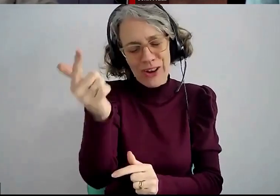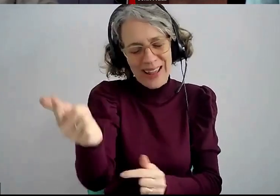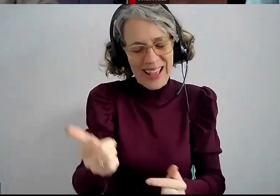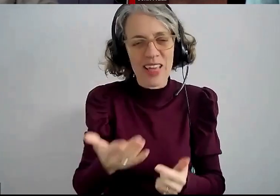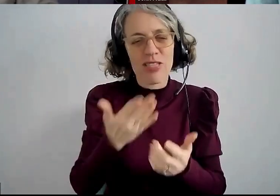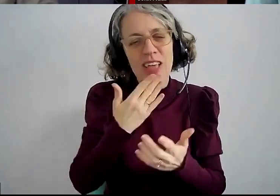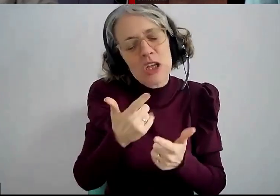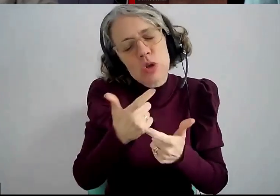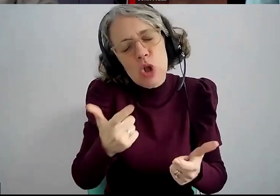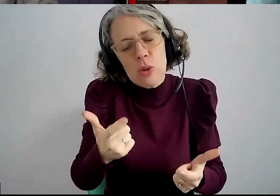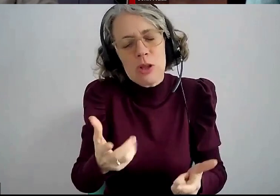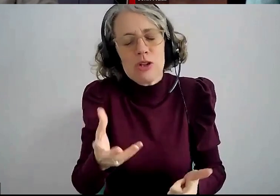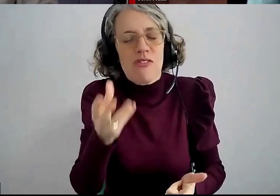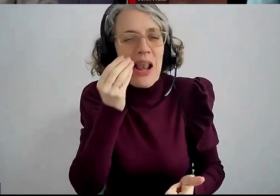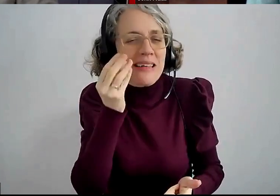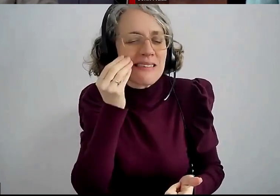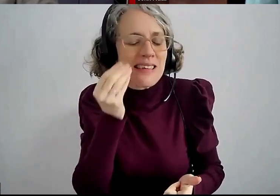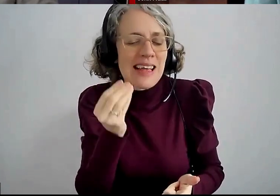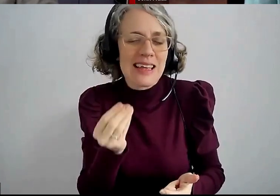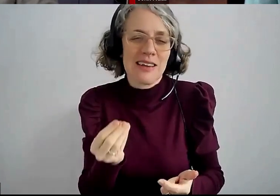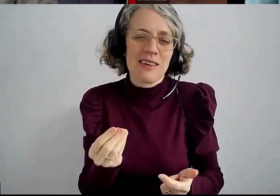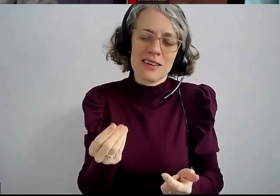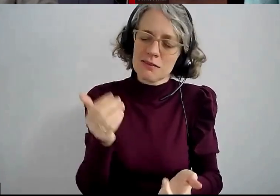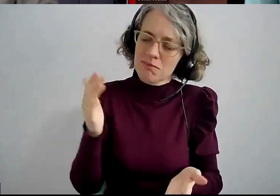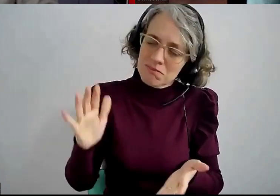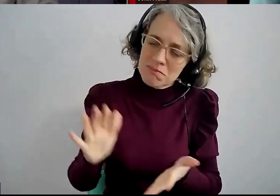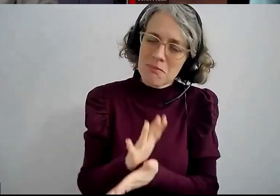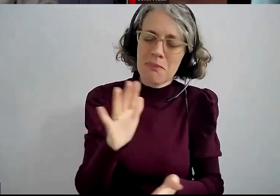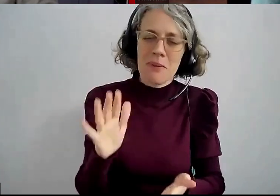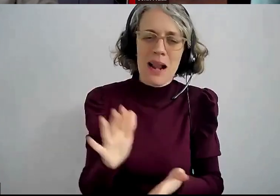for listening. It's been a great pleasure.